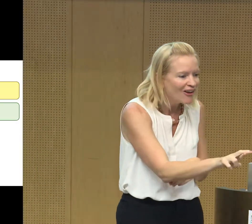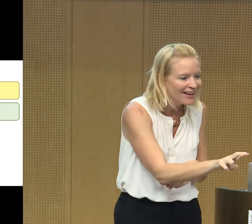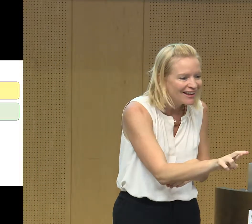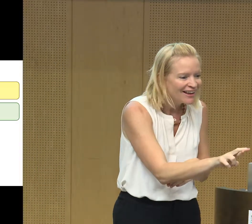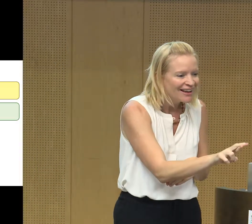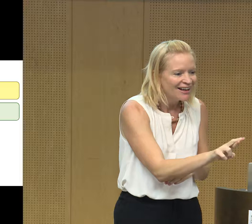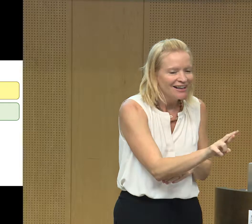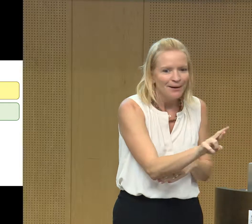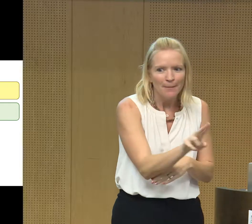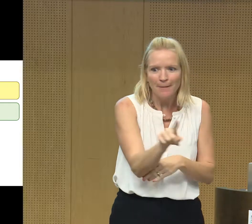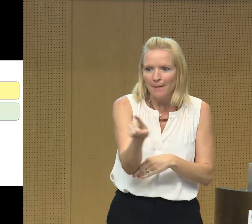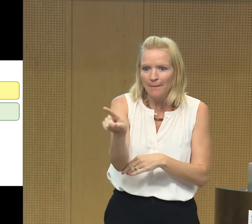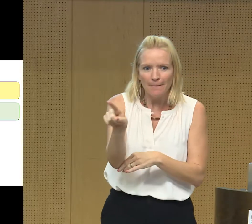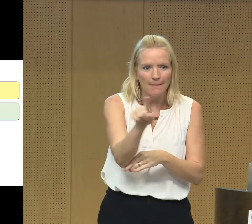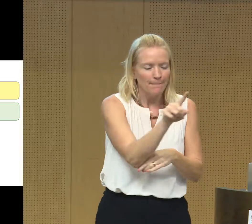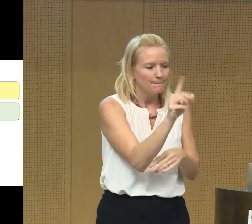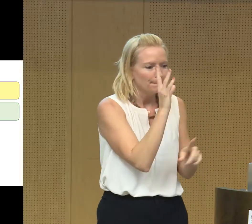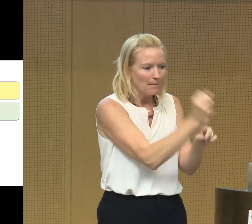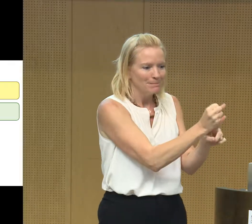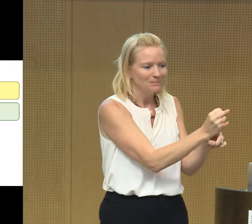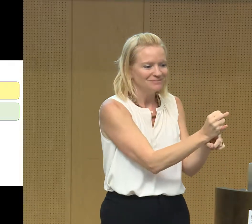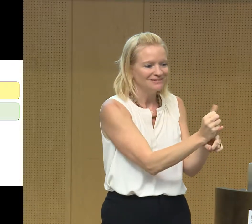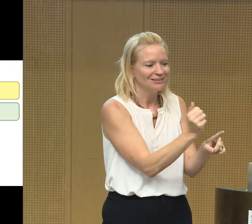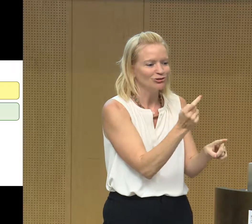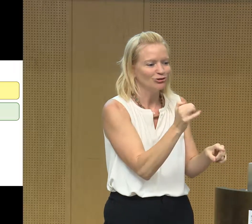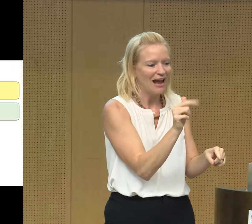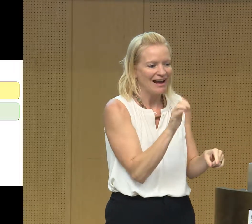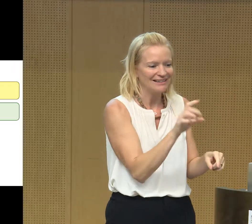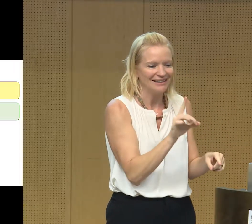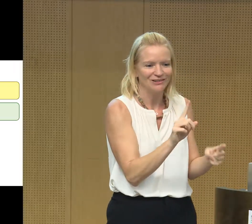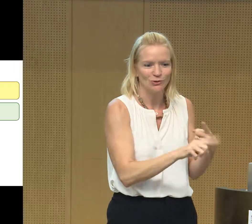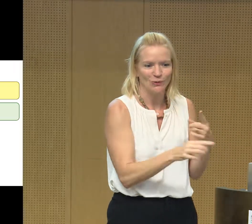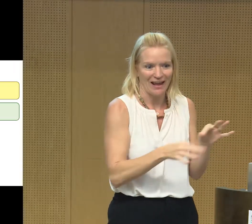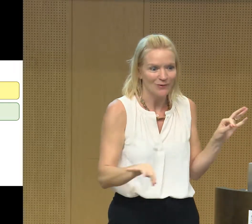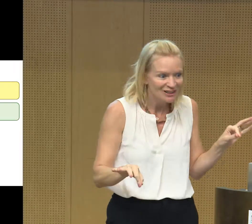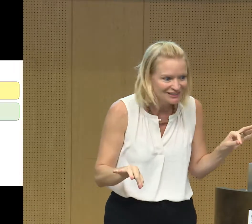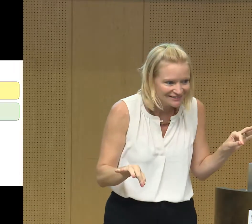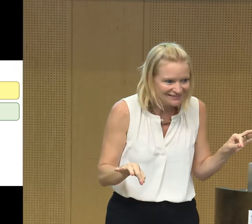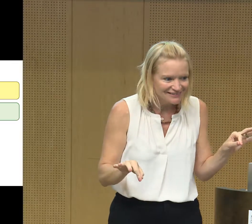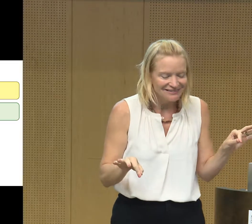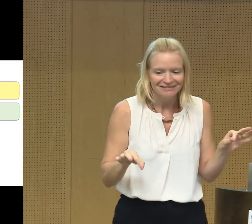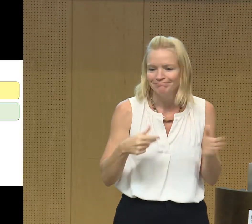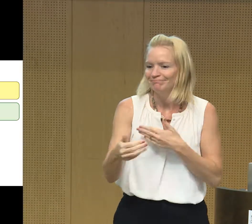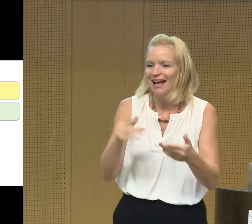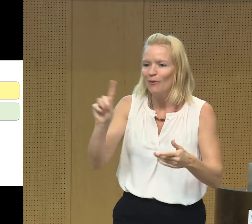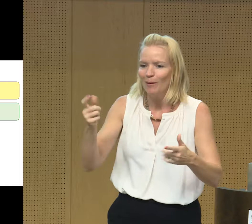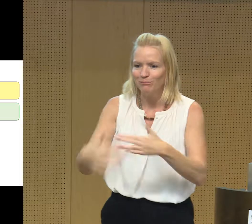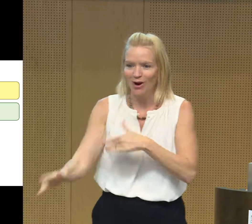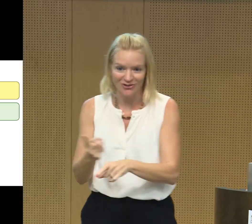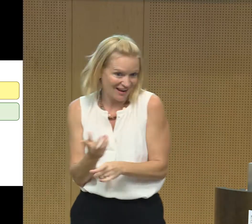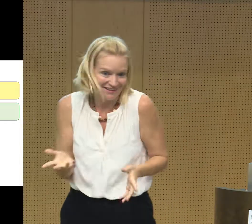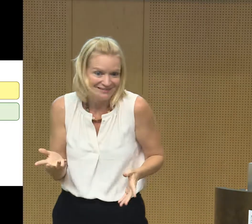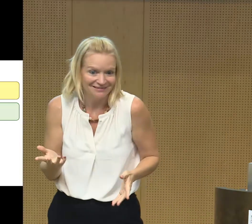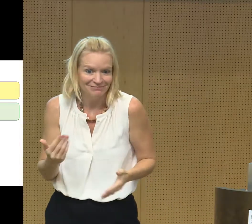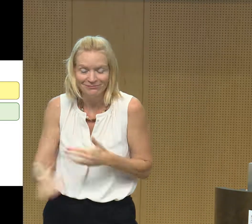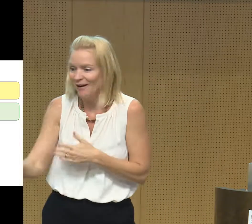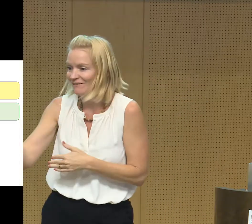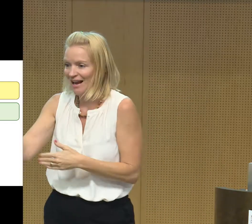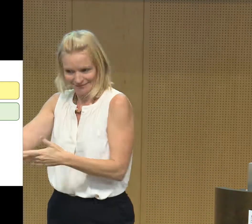They have like language radar, right? They can find where language is and they're attracted to that. It doesn't matter where you're